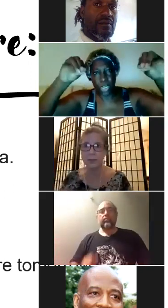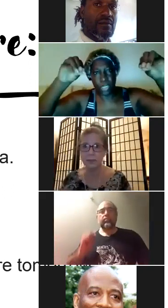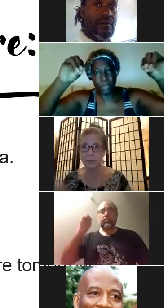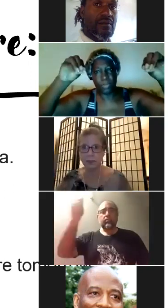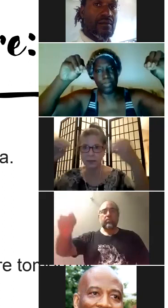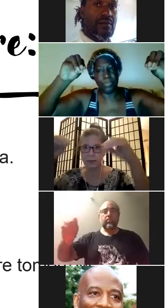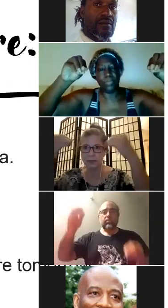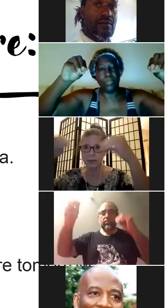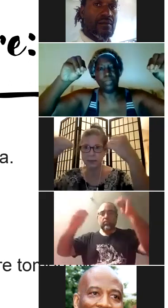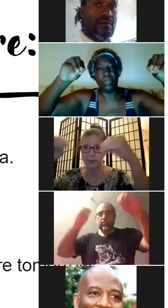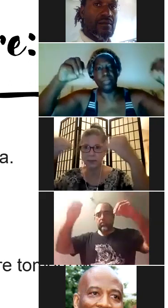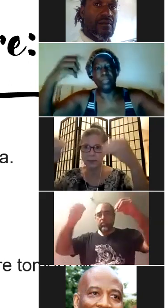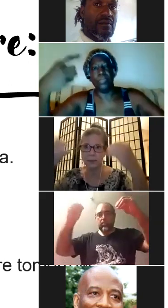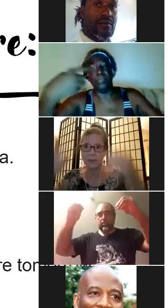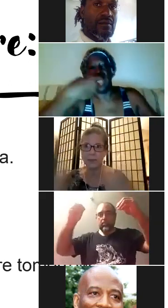store,